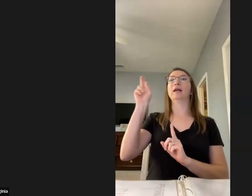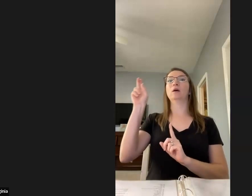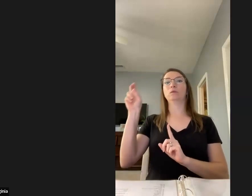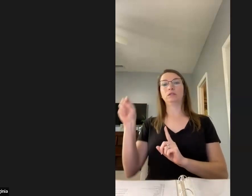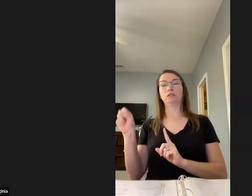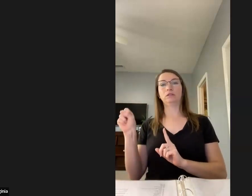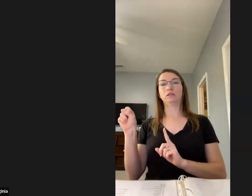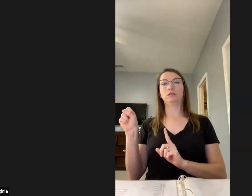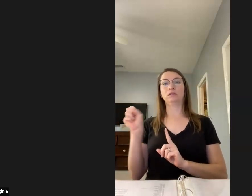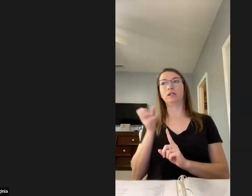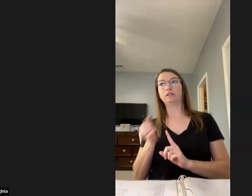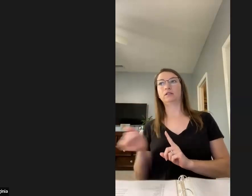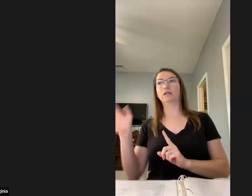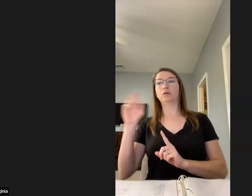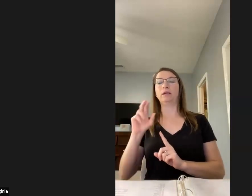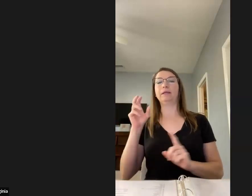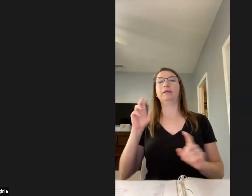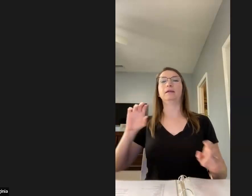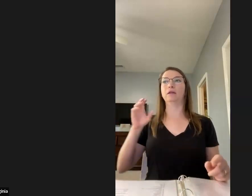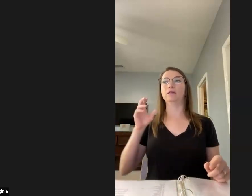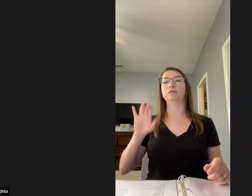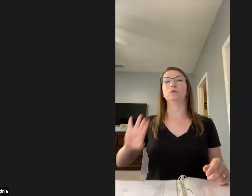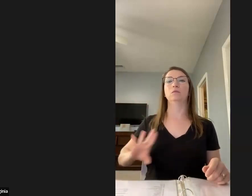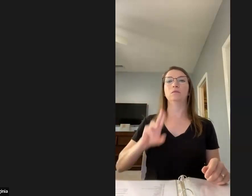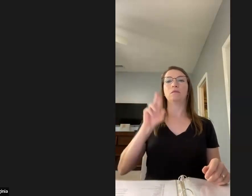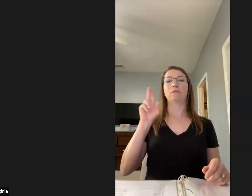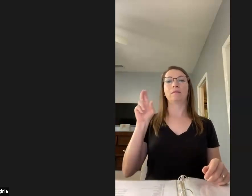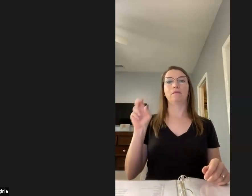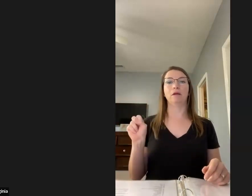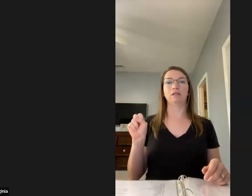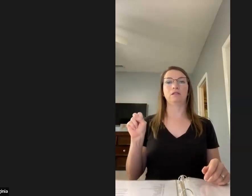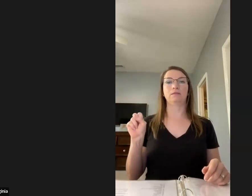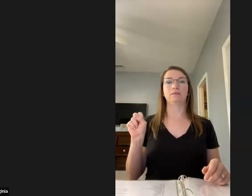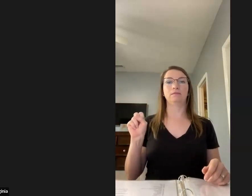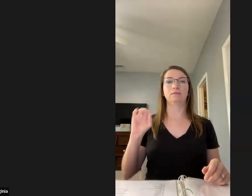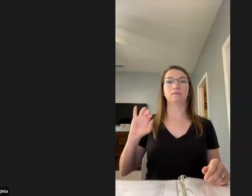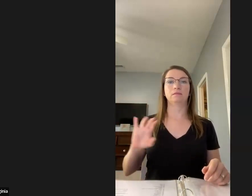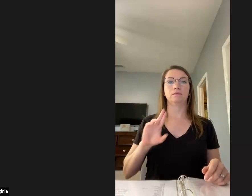out, not the other way around. So bus.